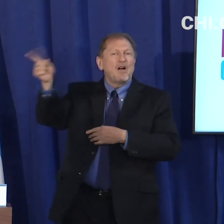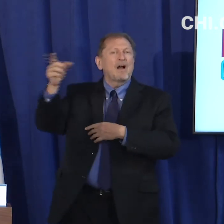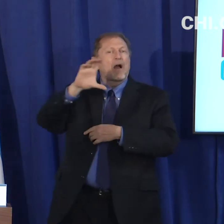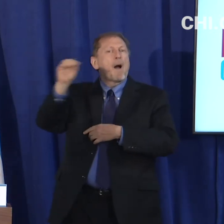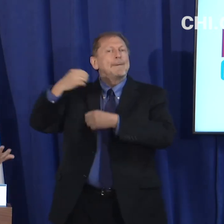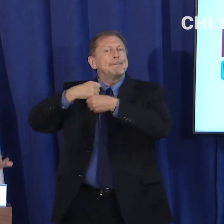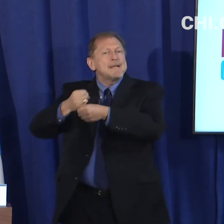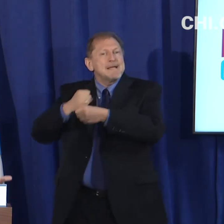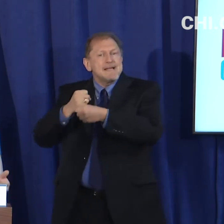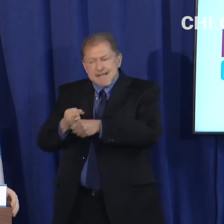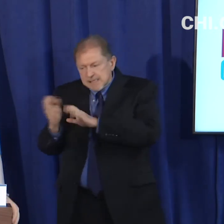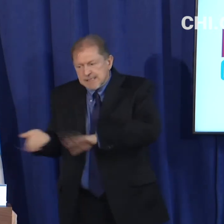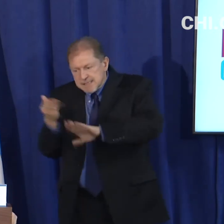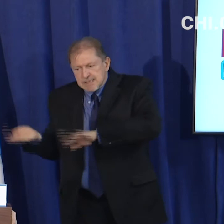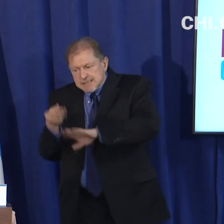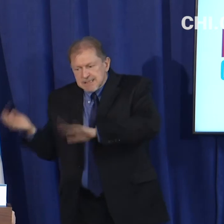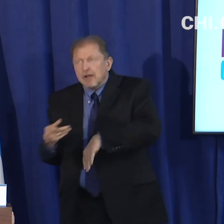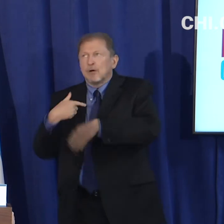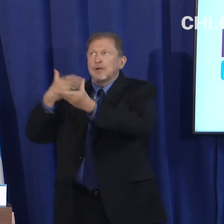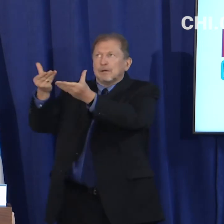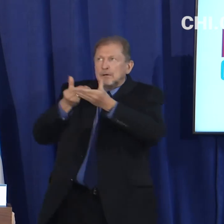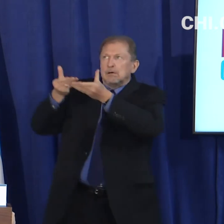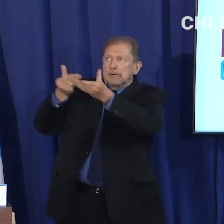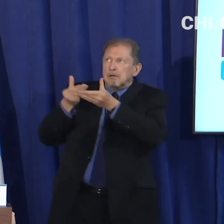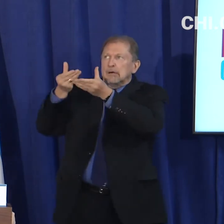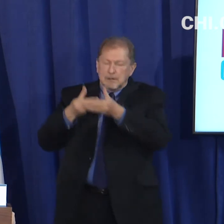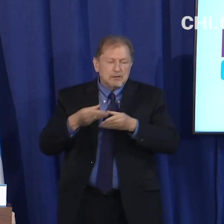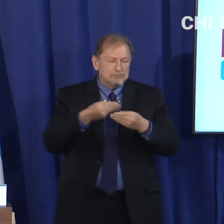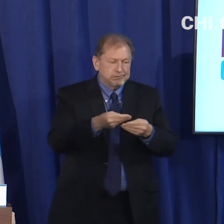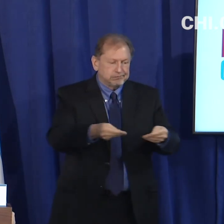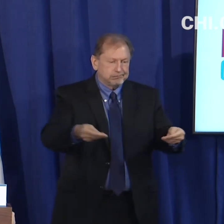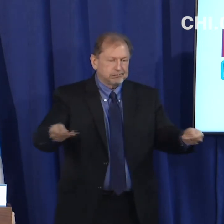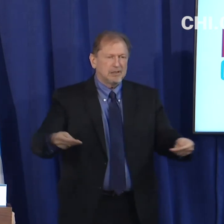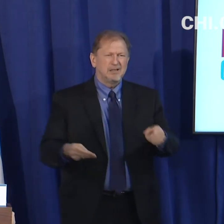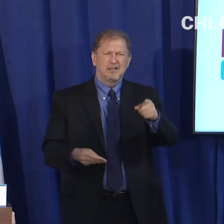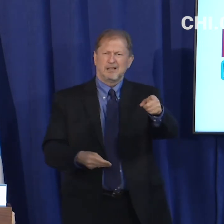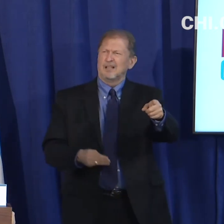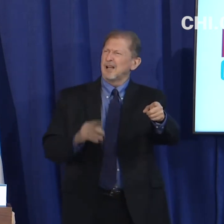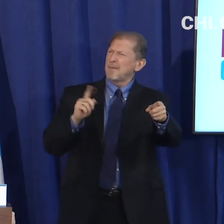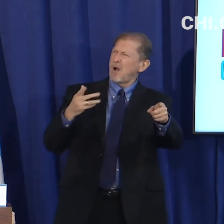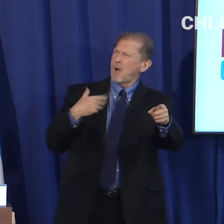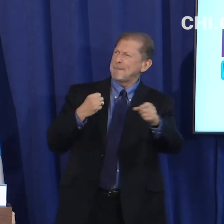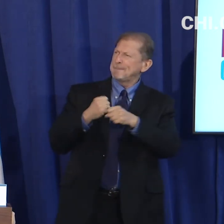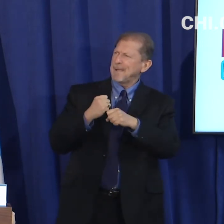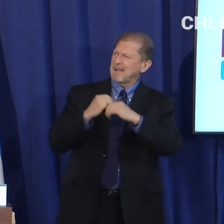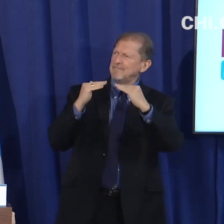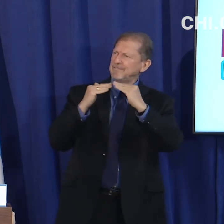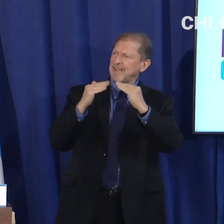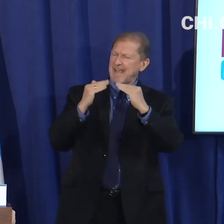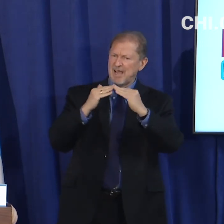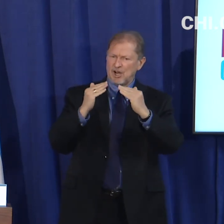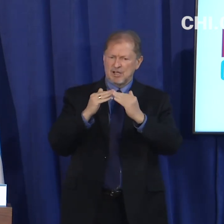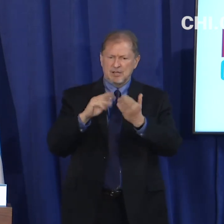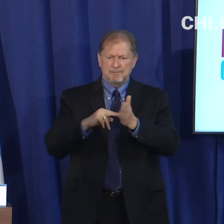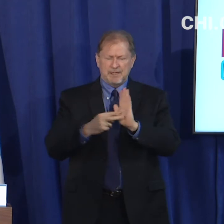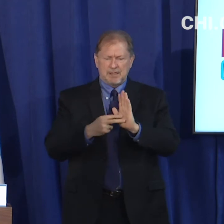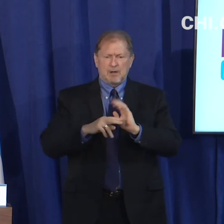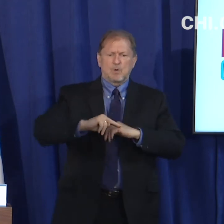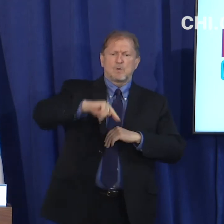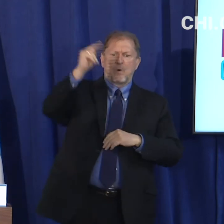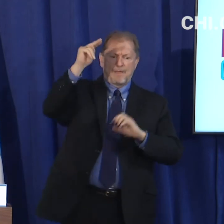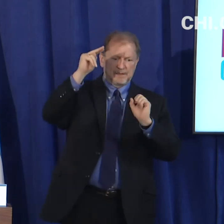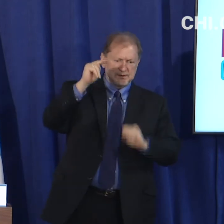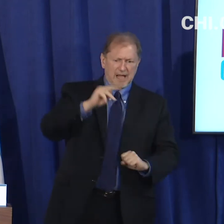the production of these vaccines. And then how is it done equitably so that all of the city receives it and not